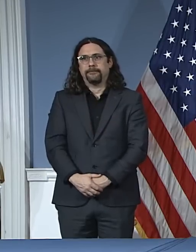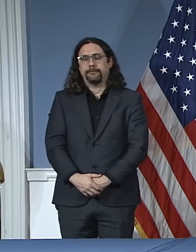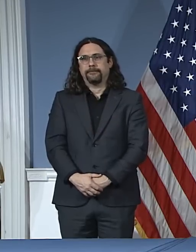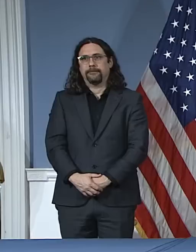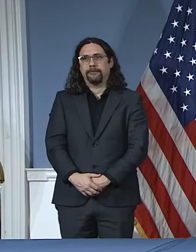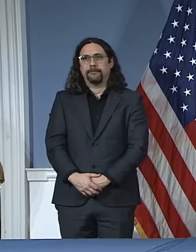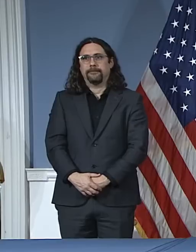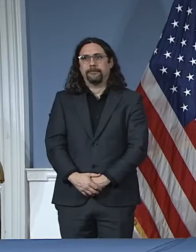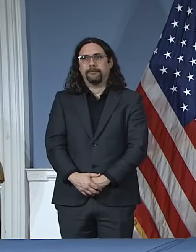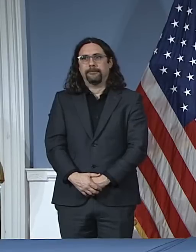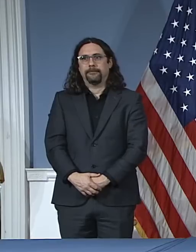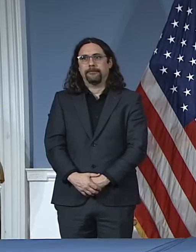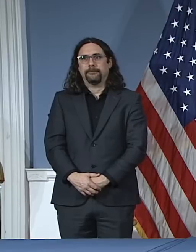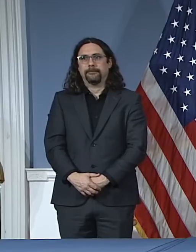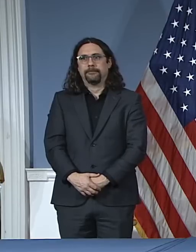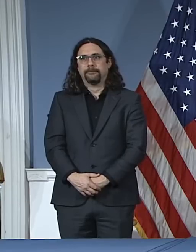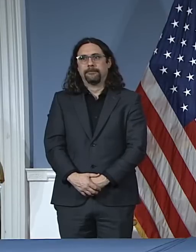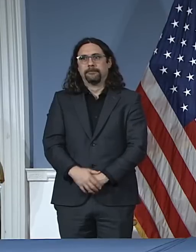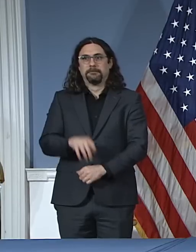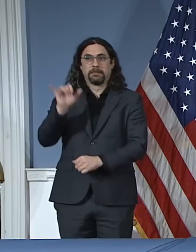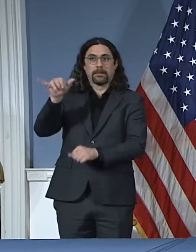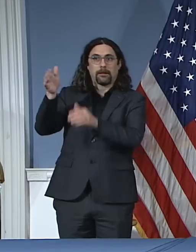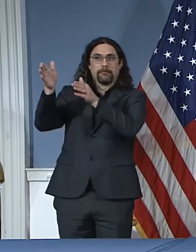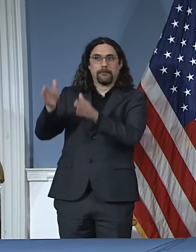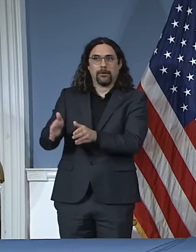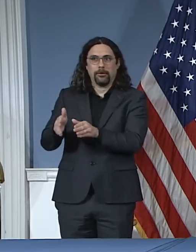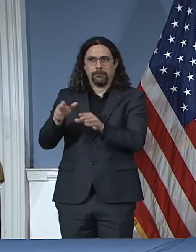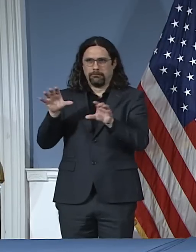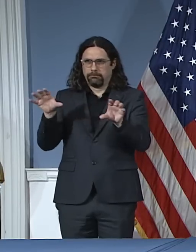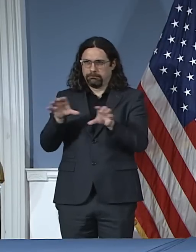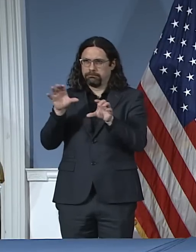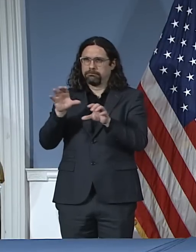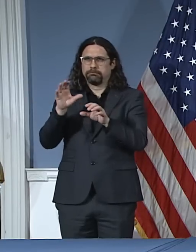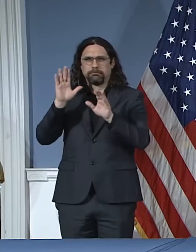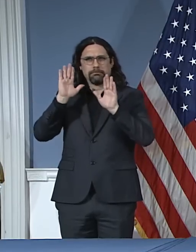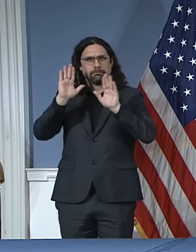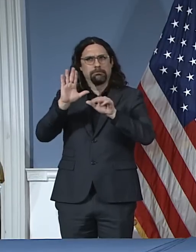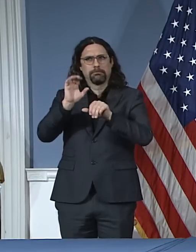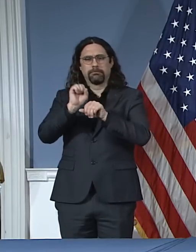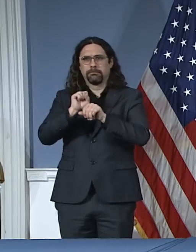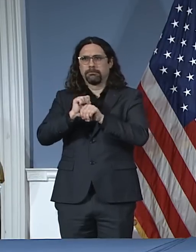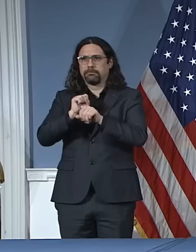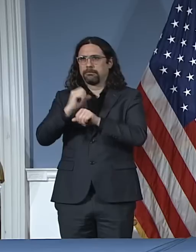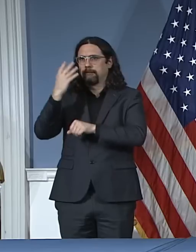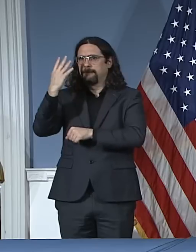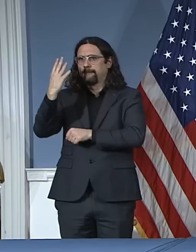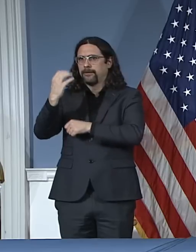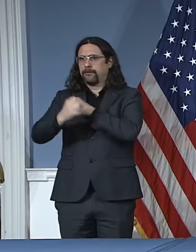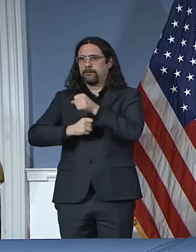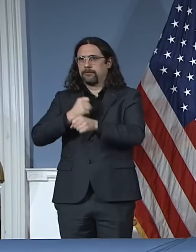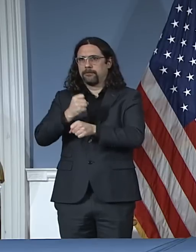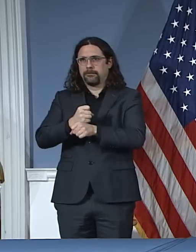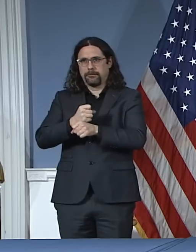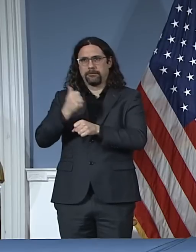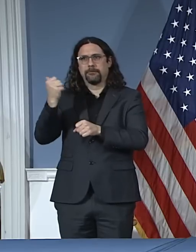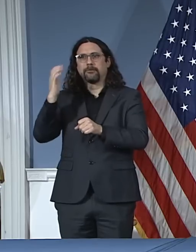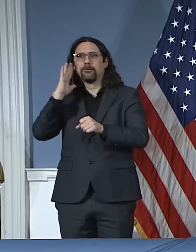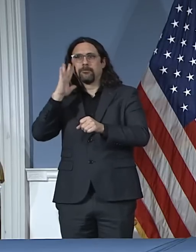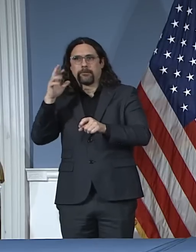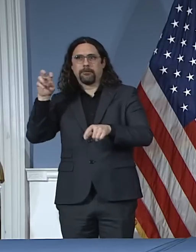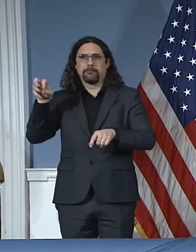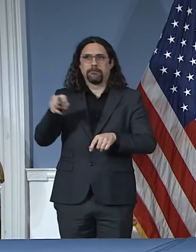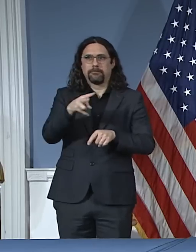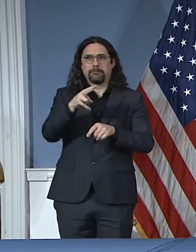over 5 years serving the people of the city. She's returning as a senior advisor. She will ensure that many of the organizations